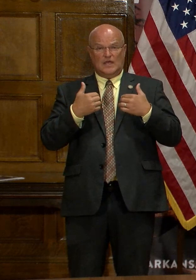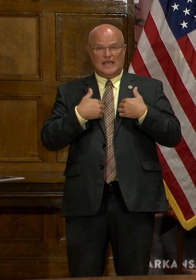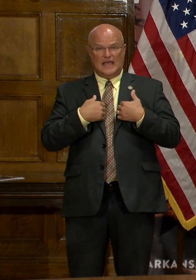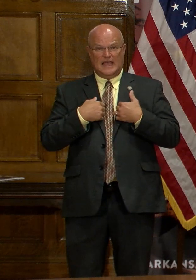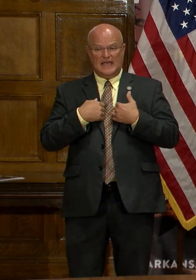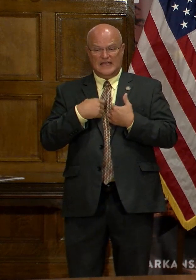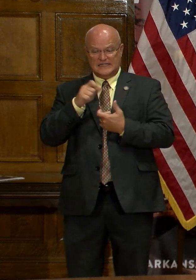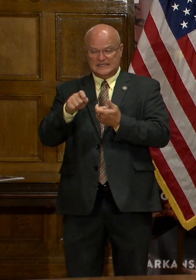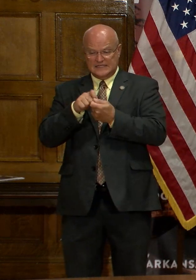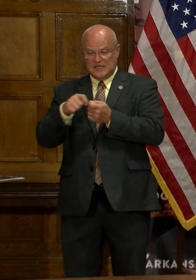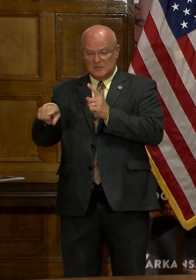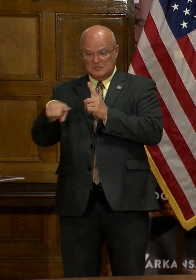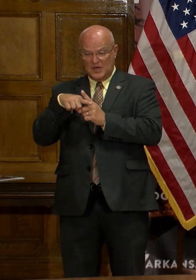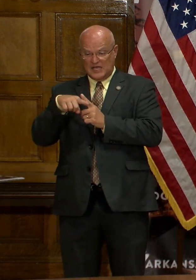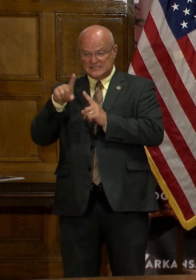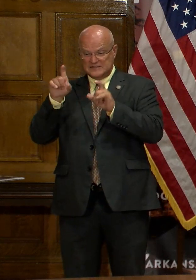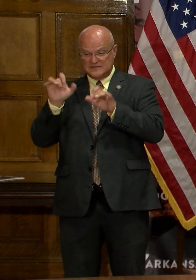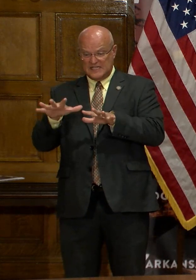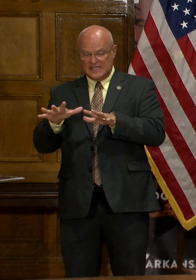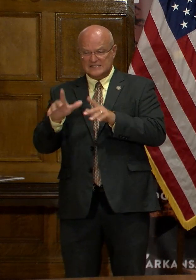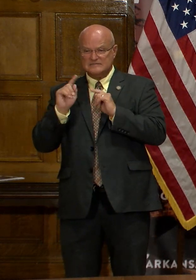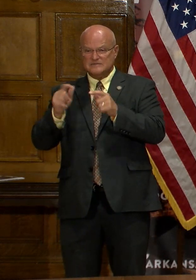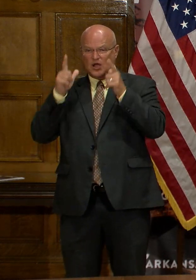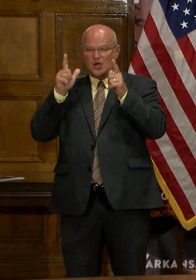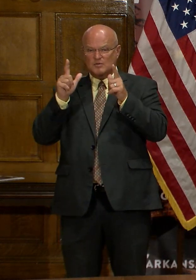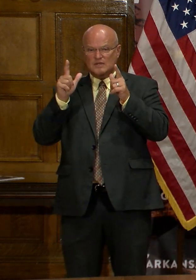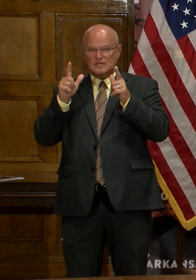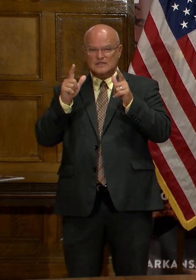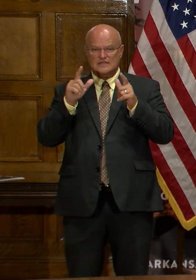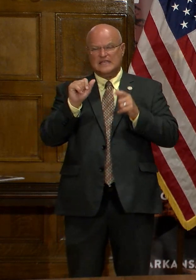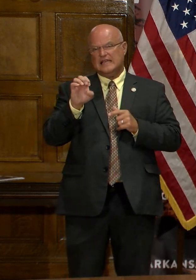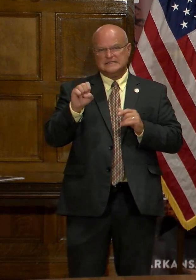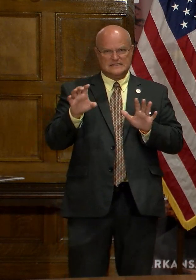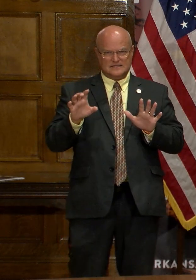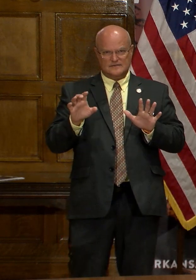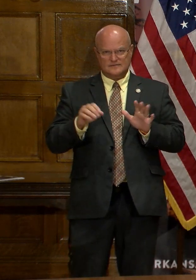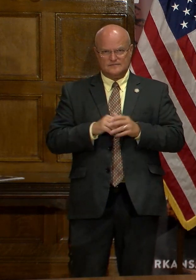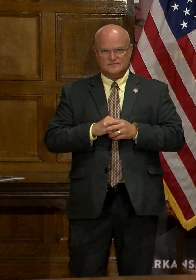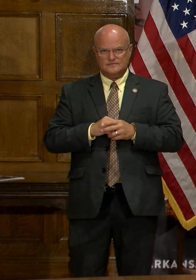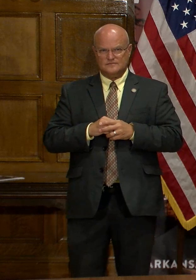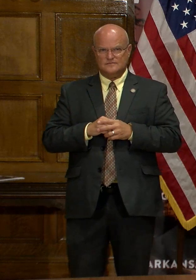certain number of positive tests and that means automatically a certain number of cases.